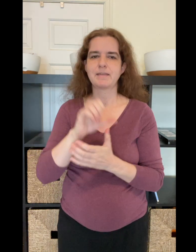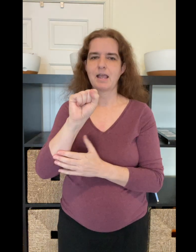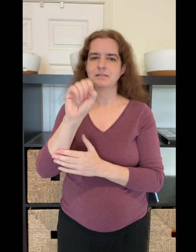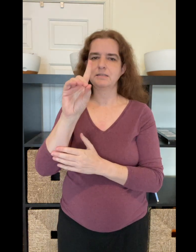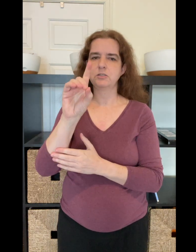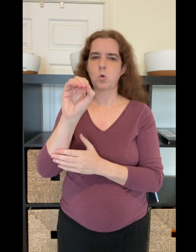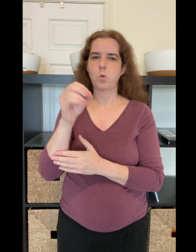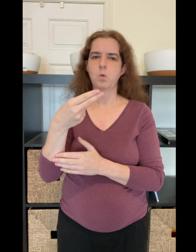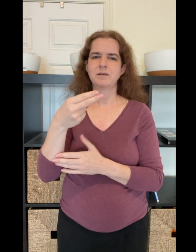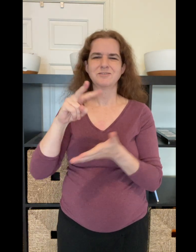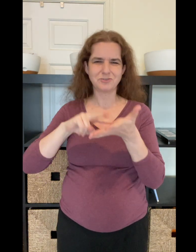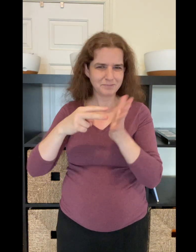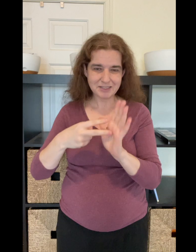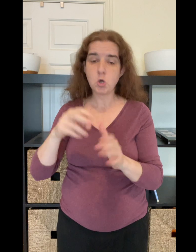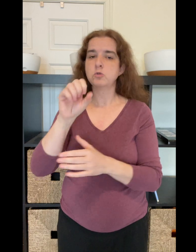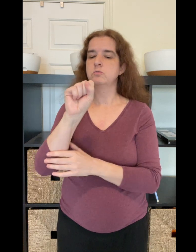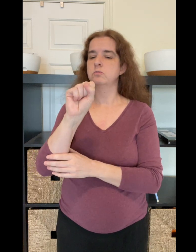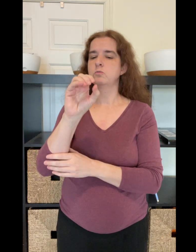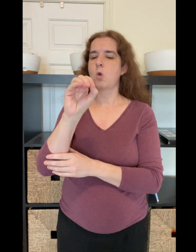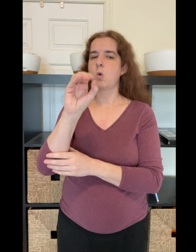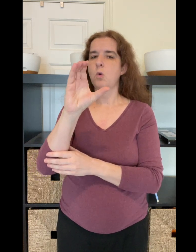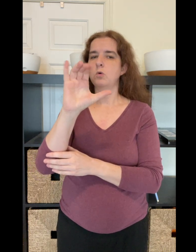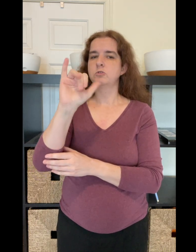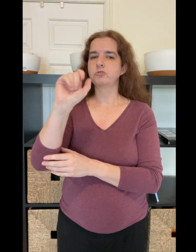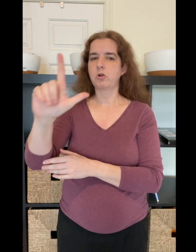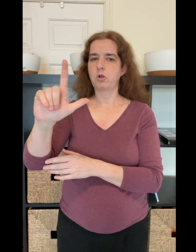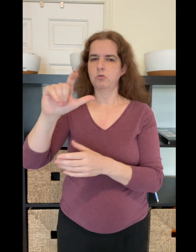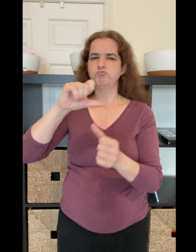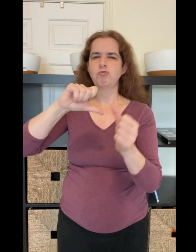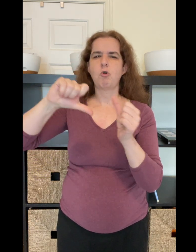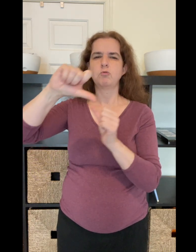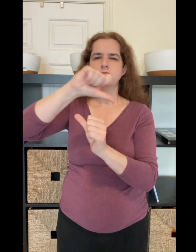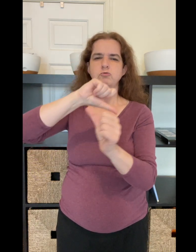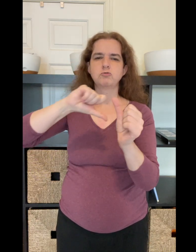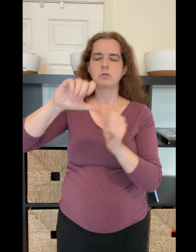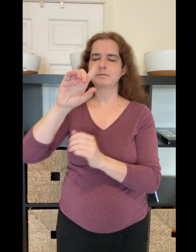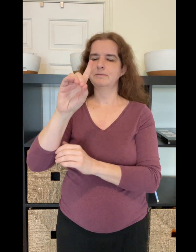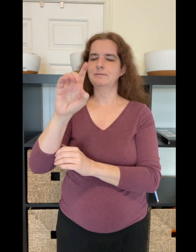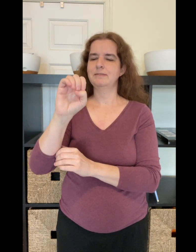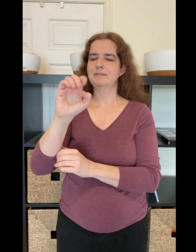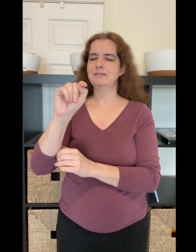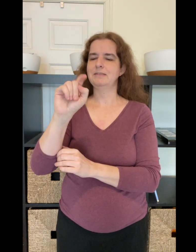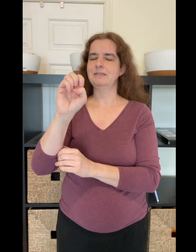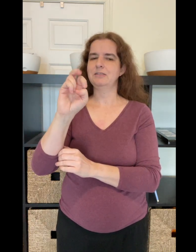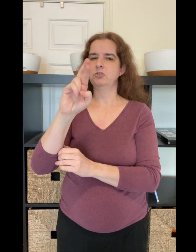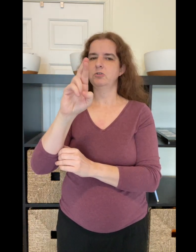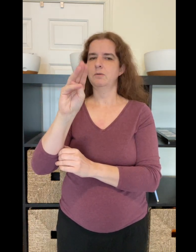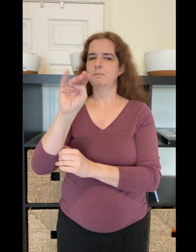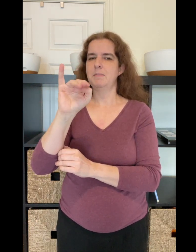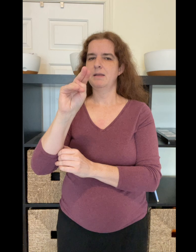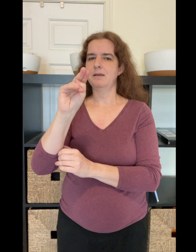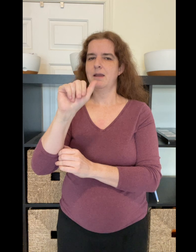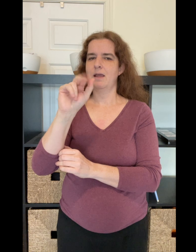Another important thing is called SDOH. What is that? SDOH, social